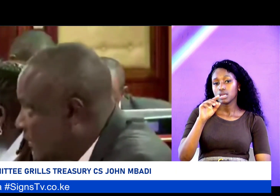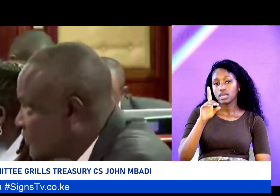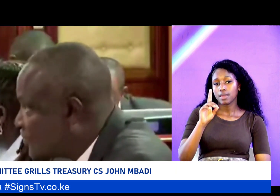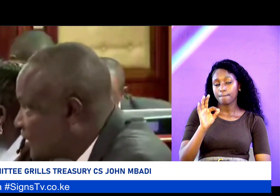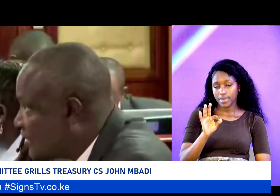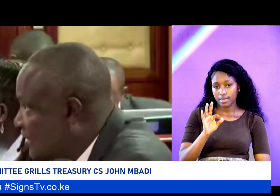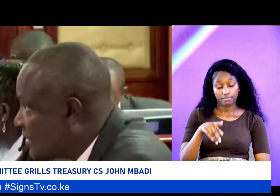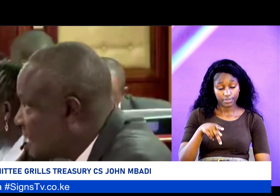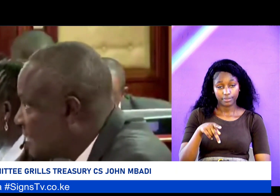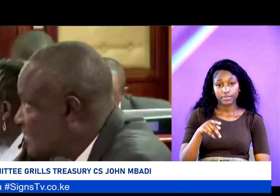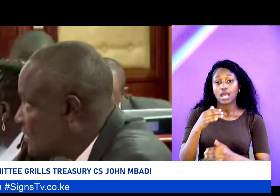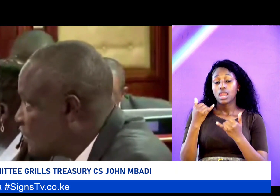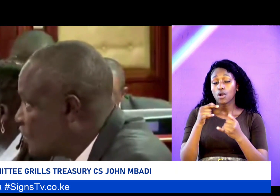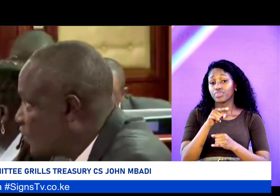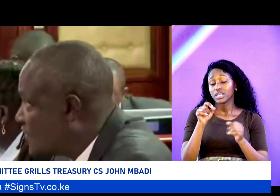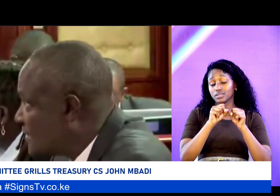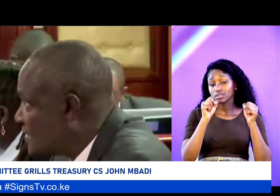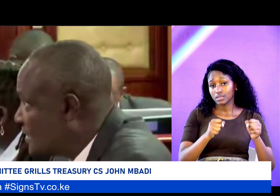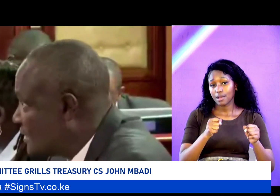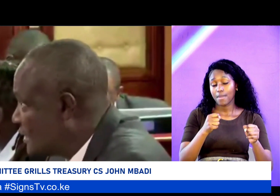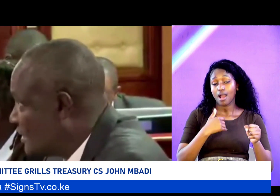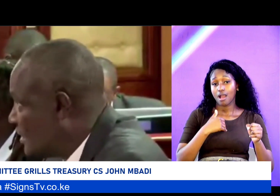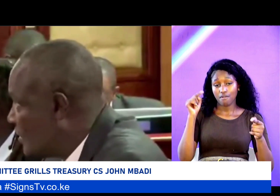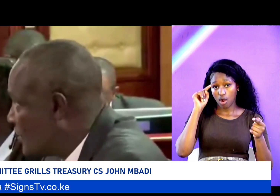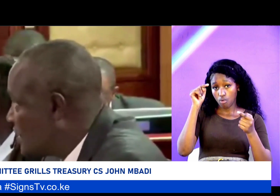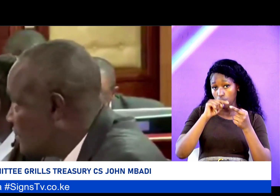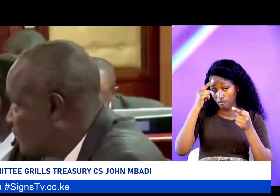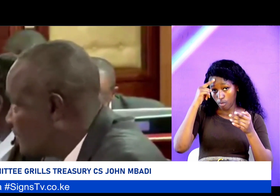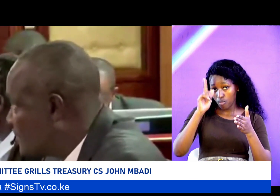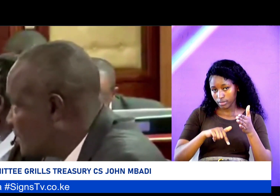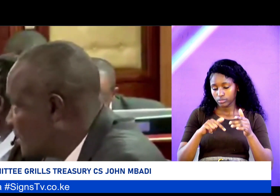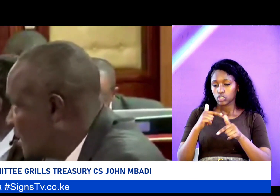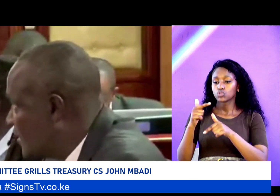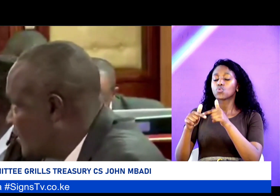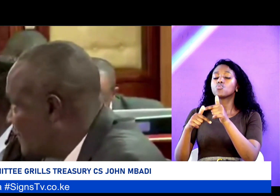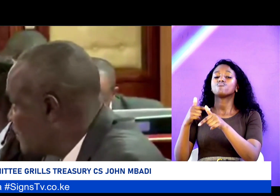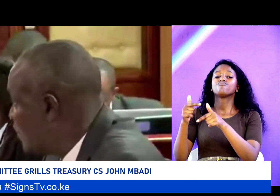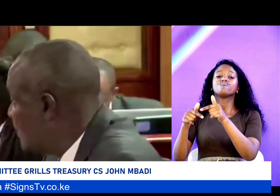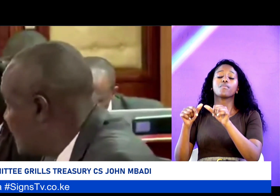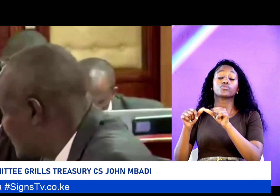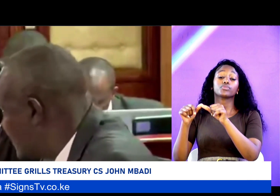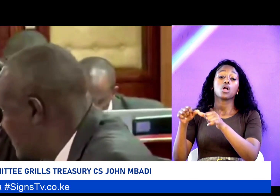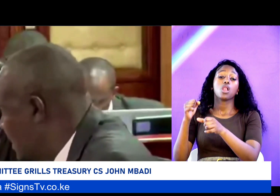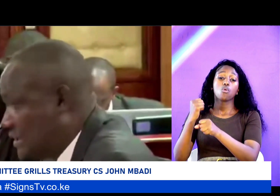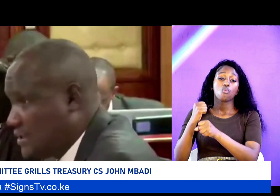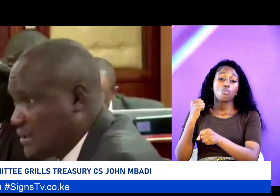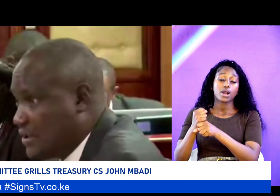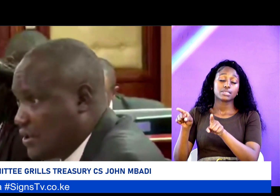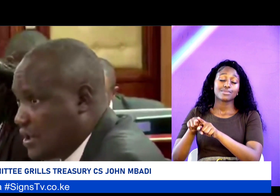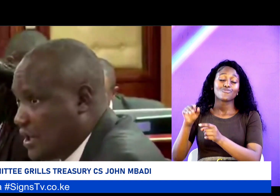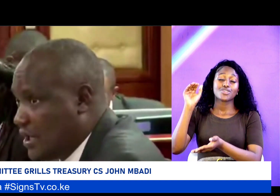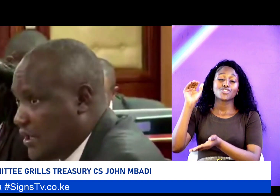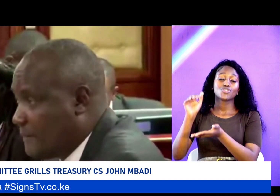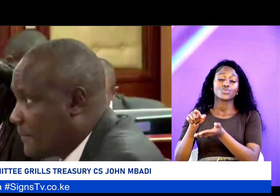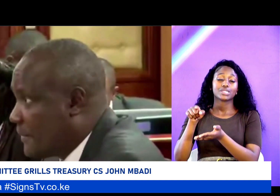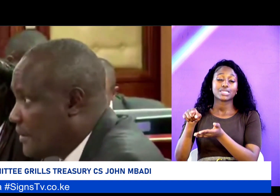terms. The strategy is to consistently reduce the fiscal deficit